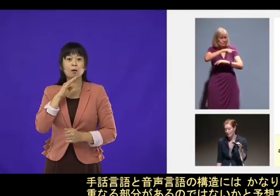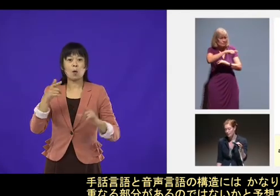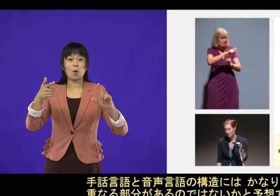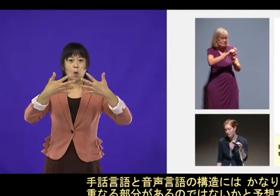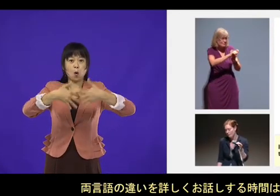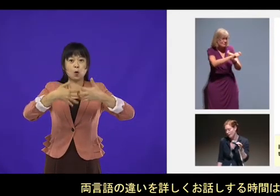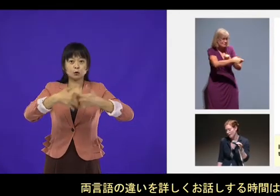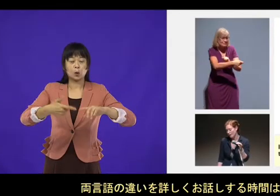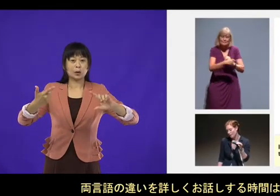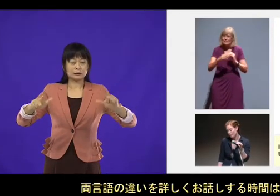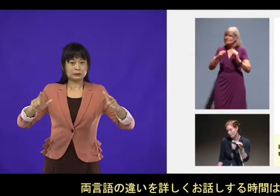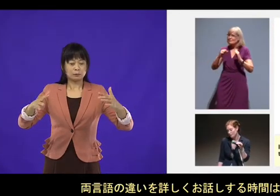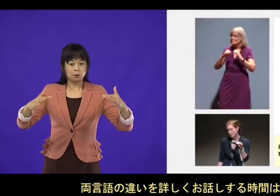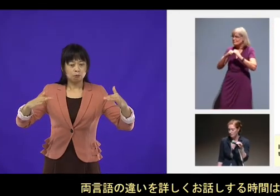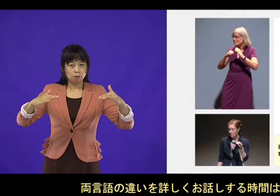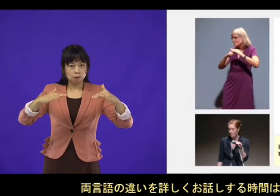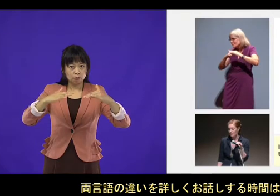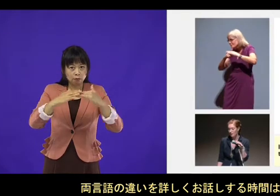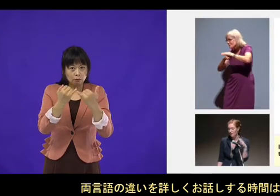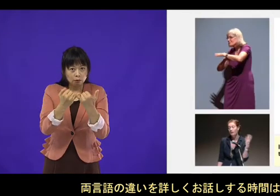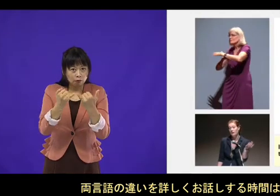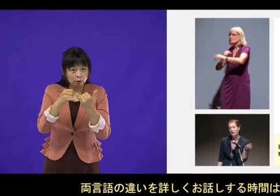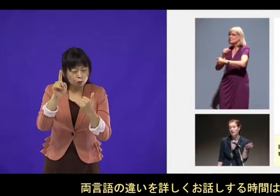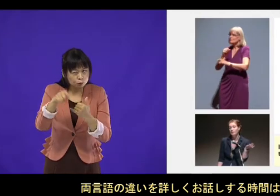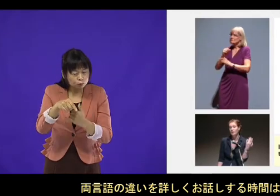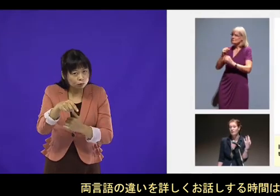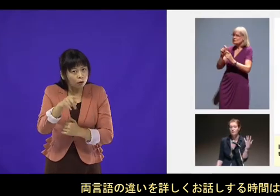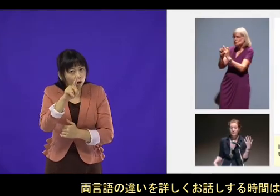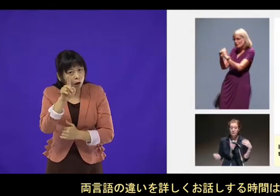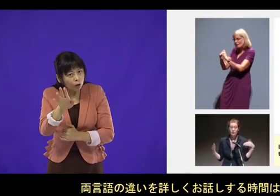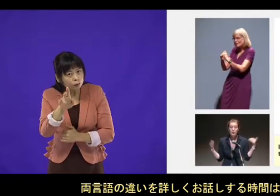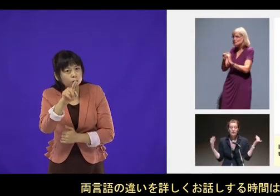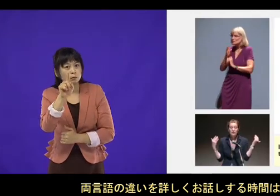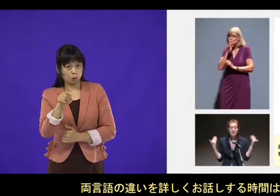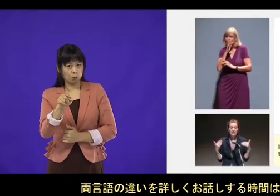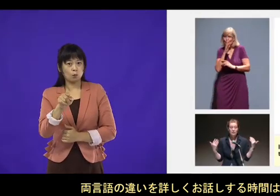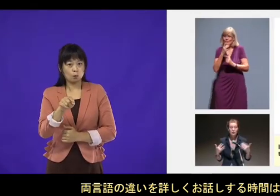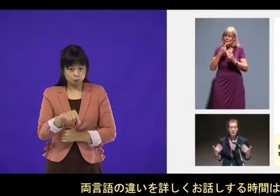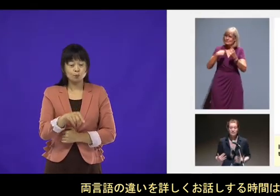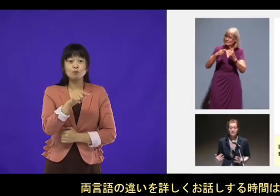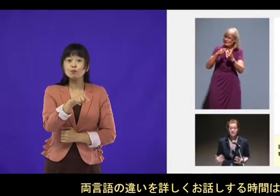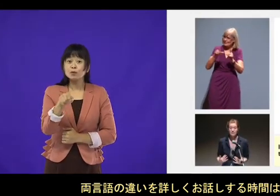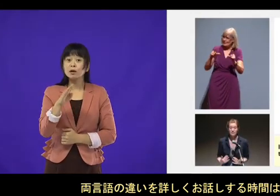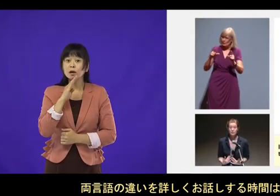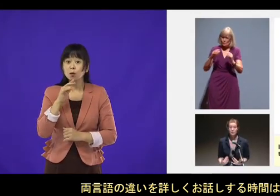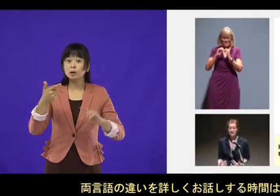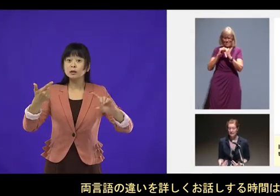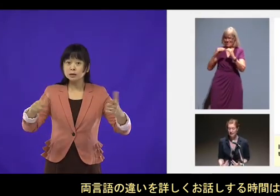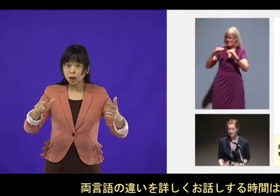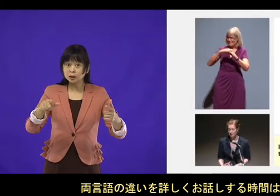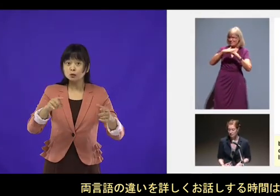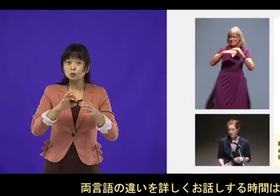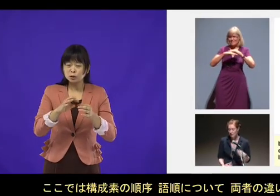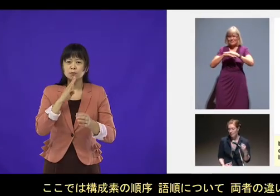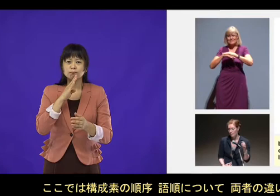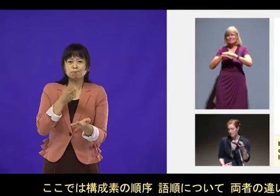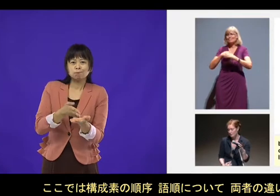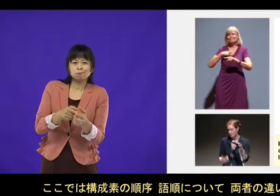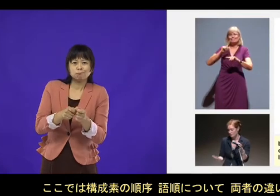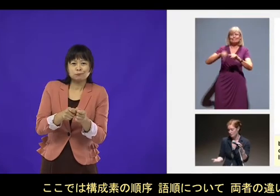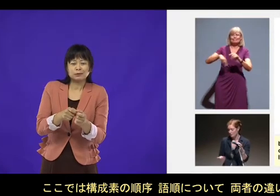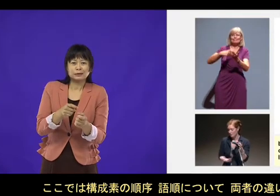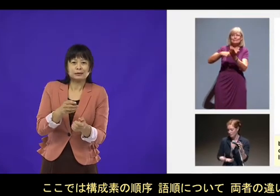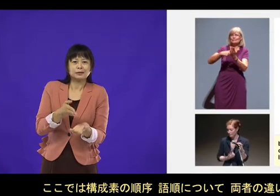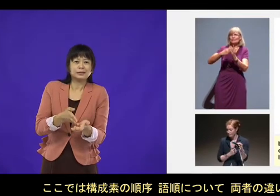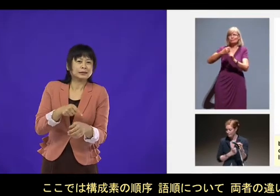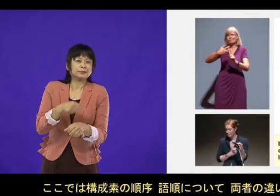spoken language. And here I just, to illustrate, I don't have time to sort of go into detail of all the differences between the languages, but this